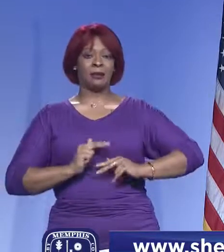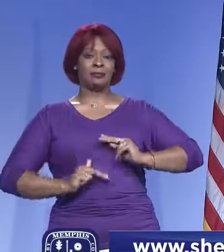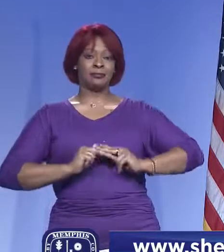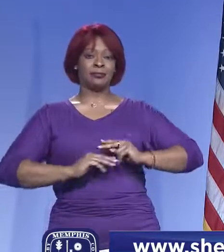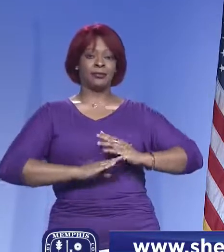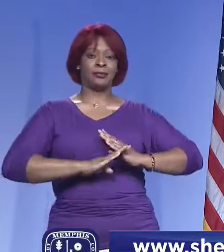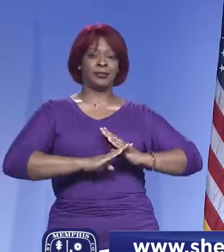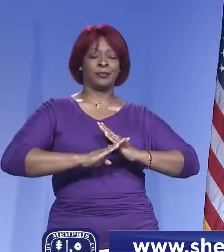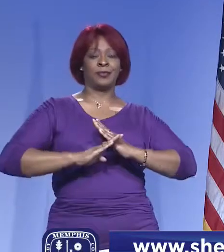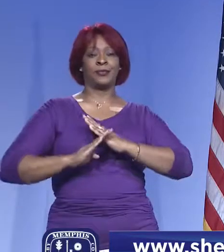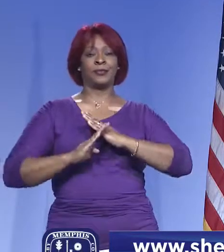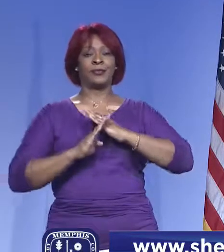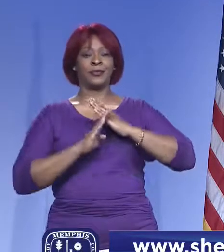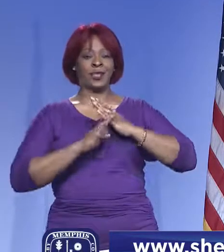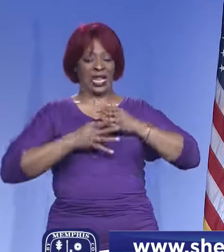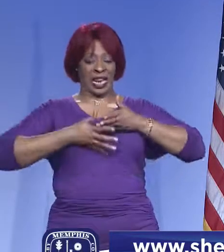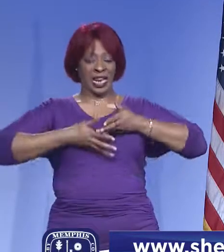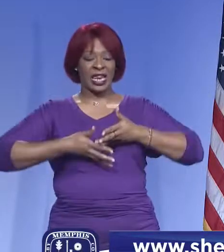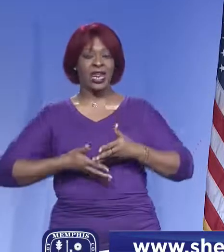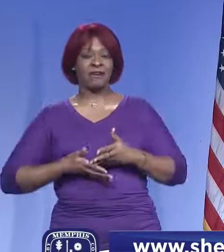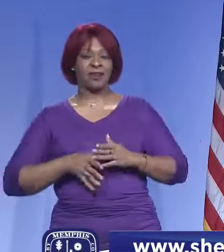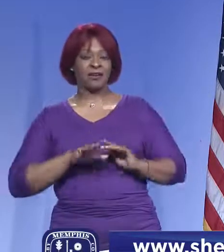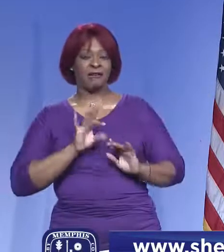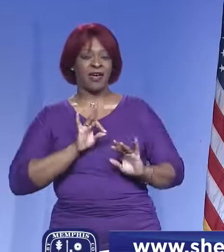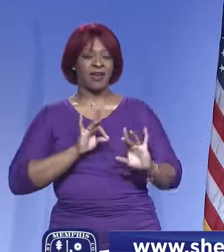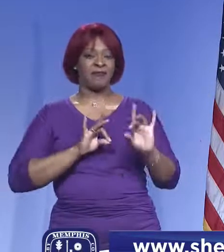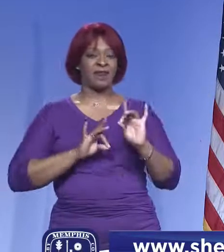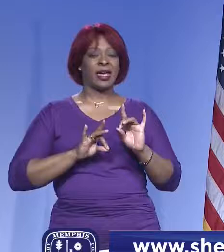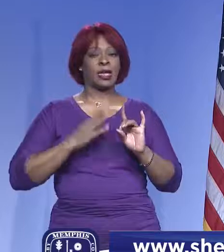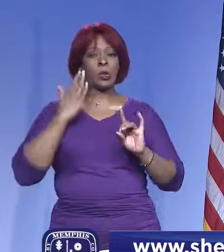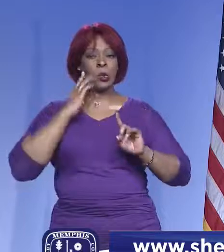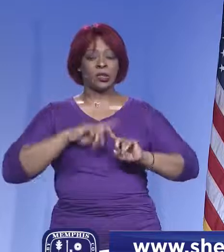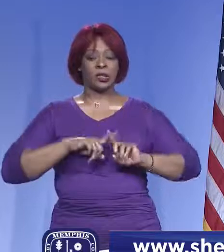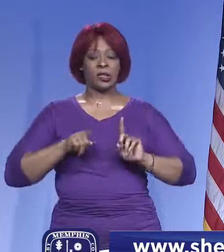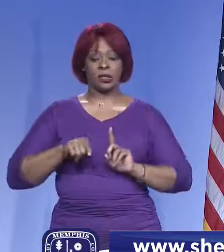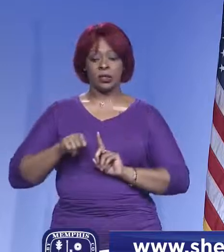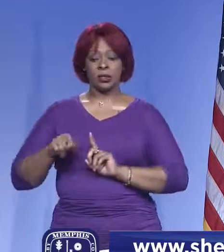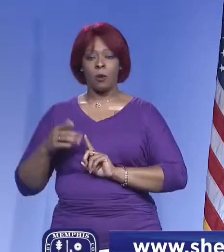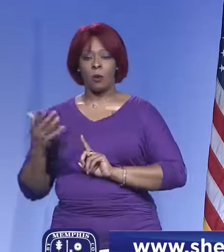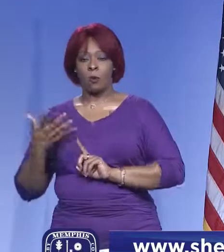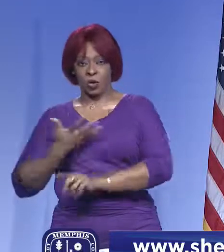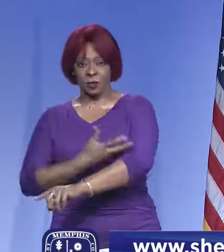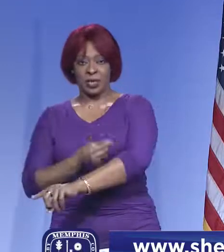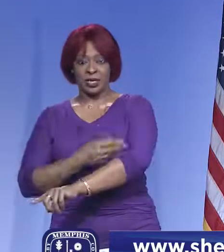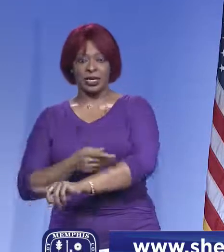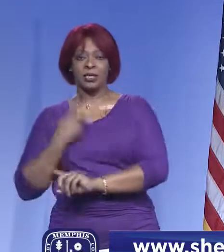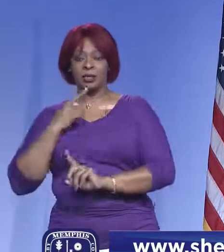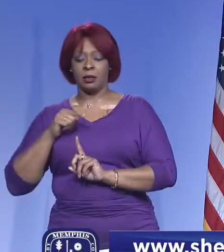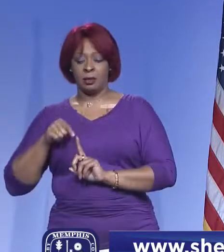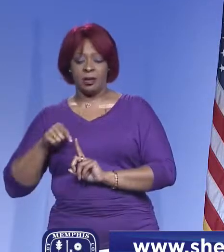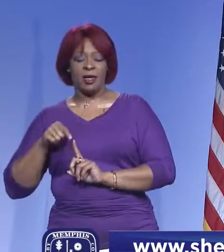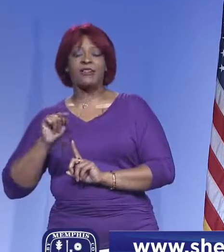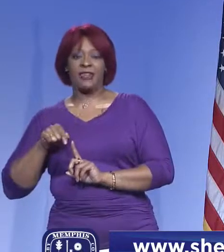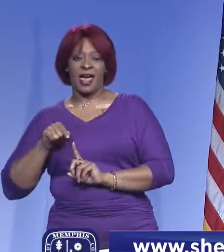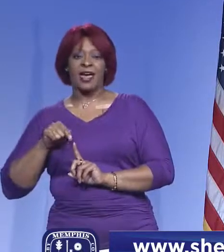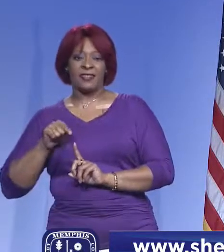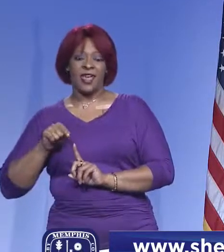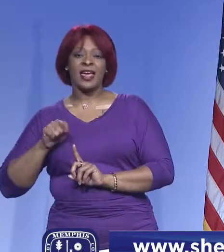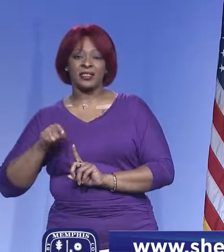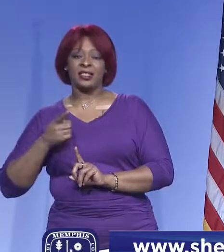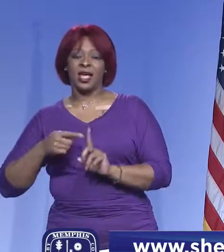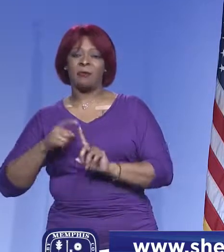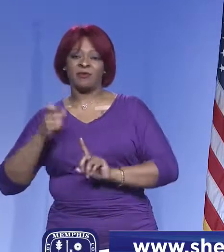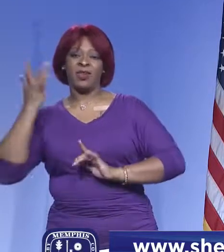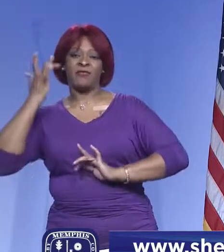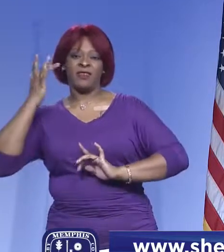there's antibodies left over that can be detected and differentiated in blood testing to say, okay, that antibody came from